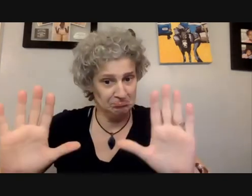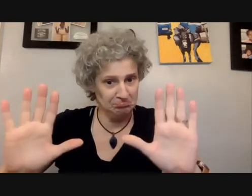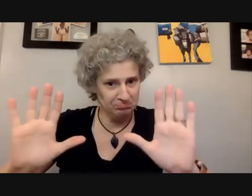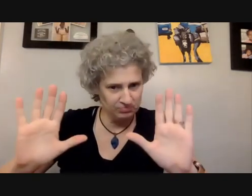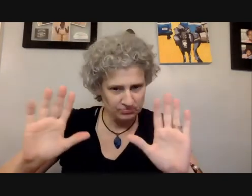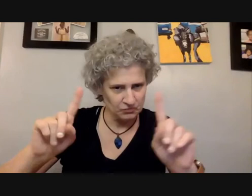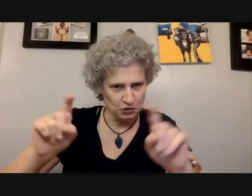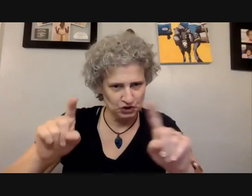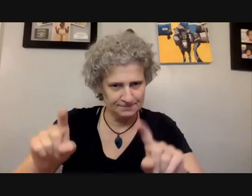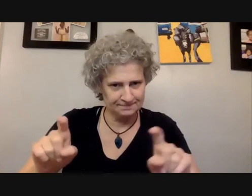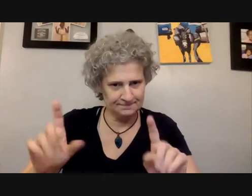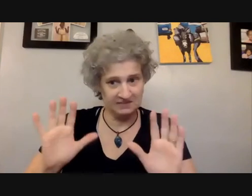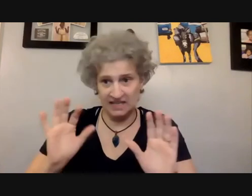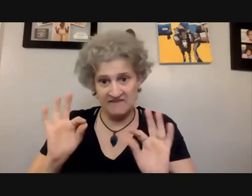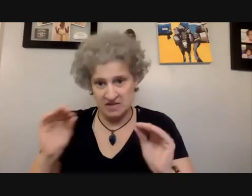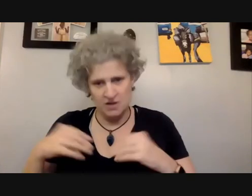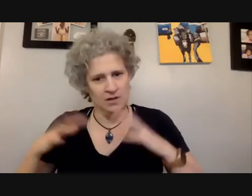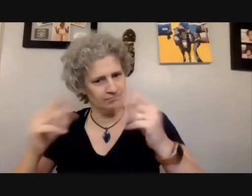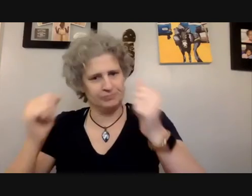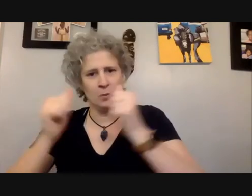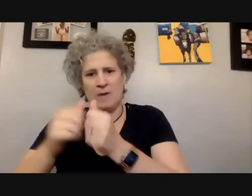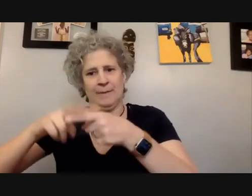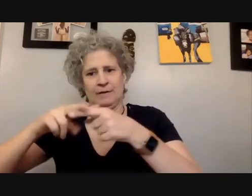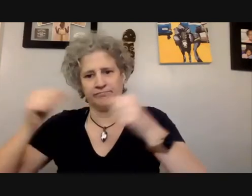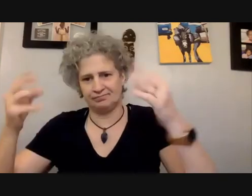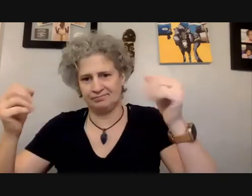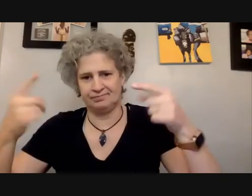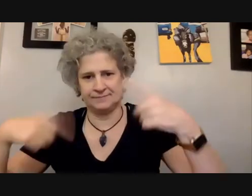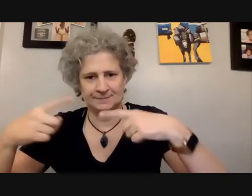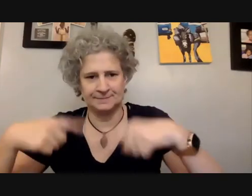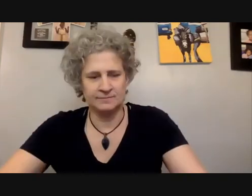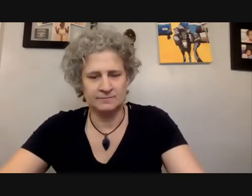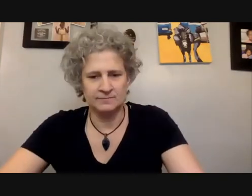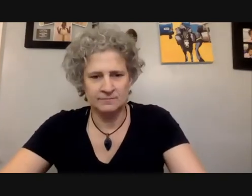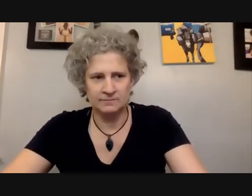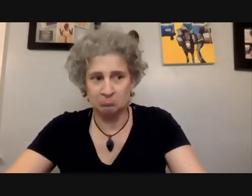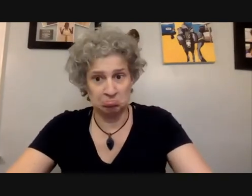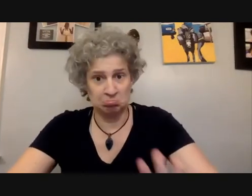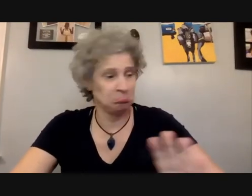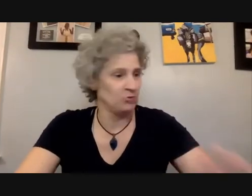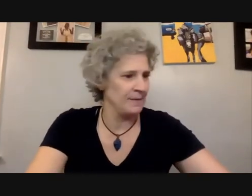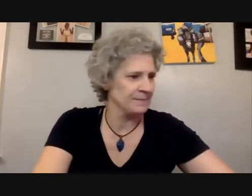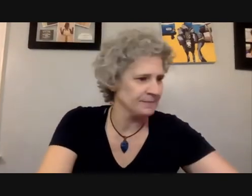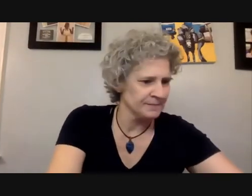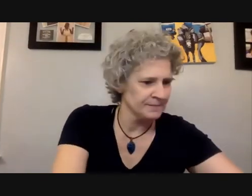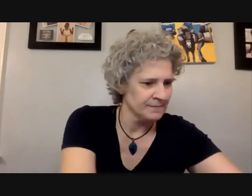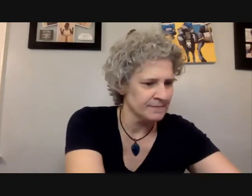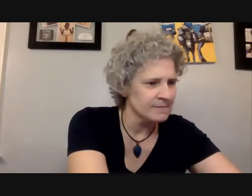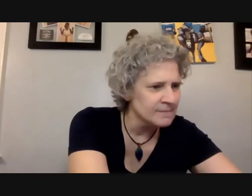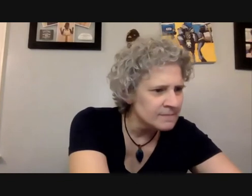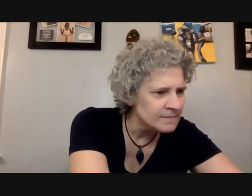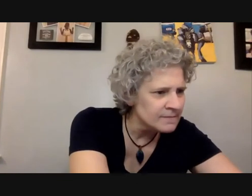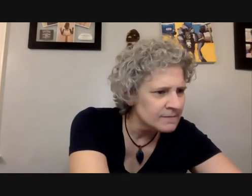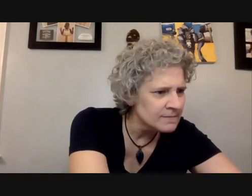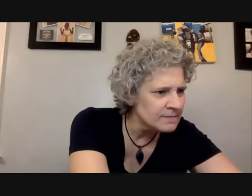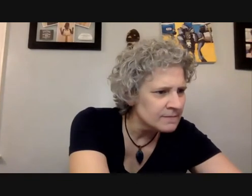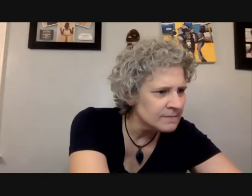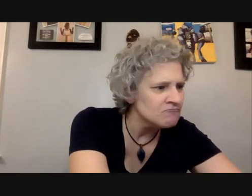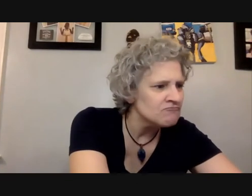All right. Any questions? I know I'm going rather quickly, so feel free to put any questions in the chat. And now it's time for some